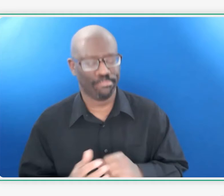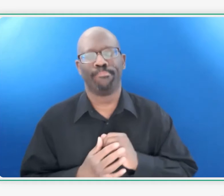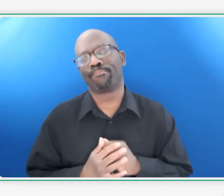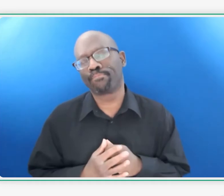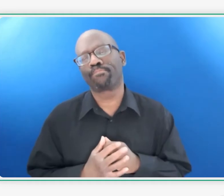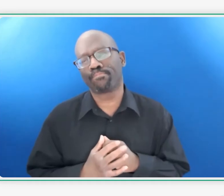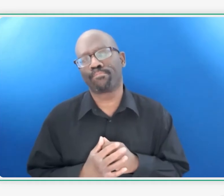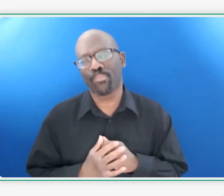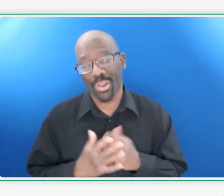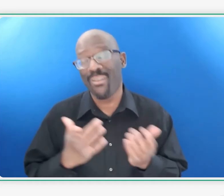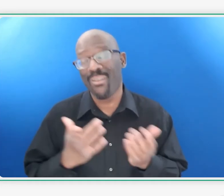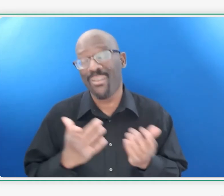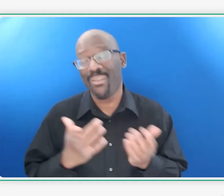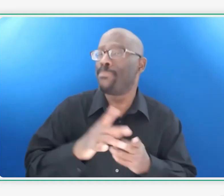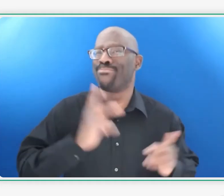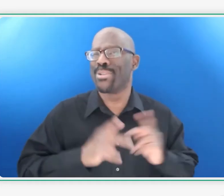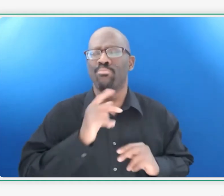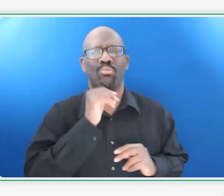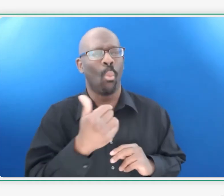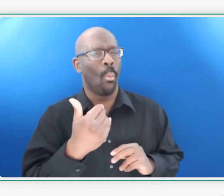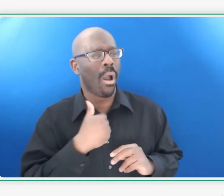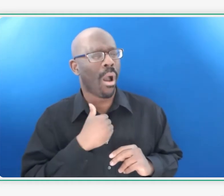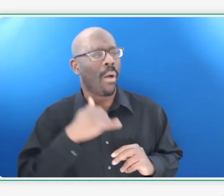All right, so now let's get to the topic of financial literacy.